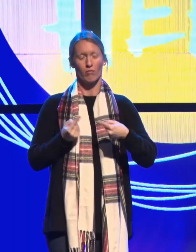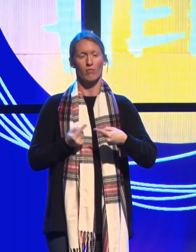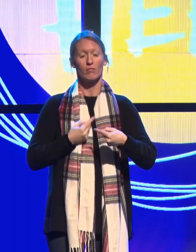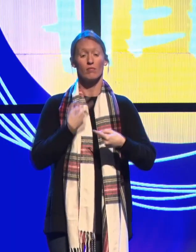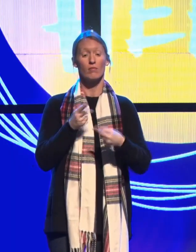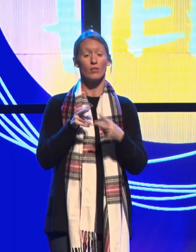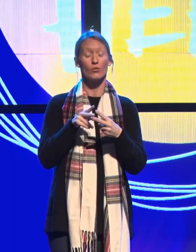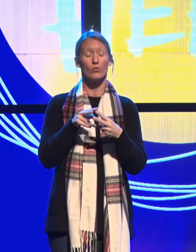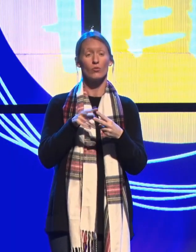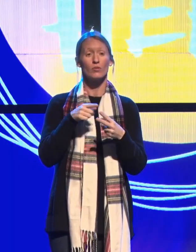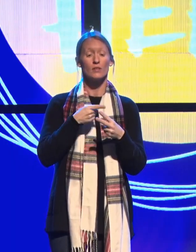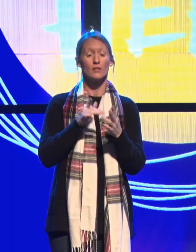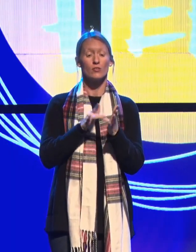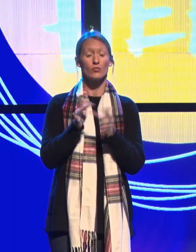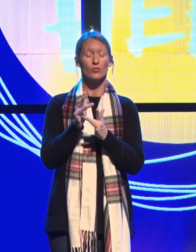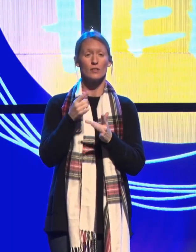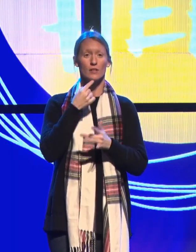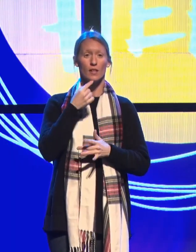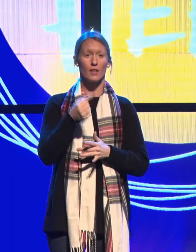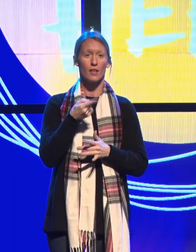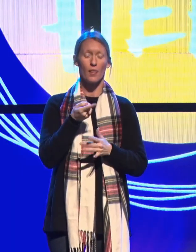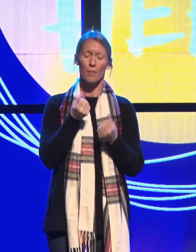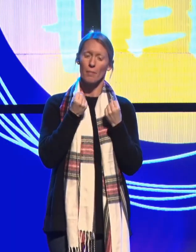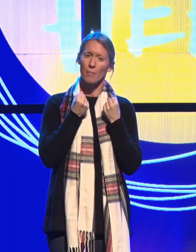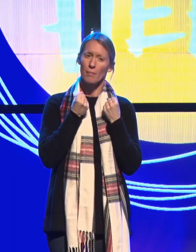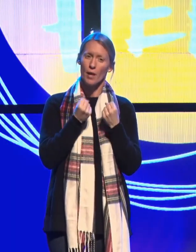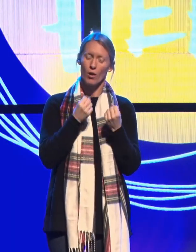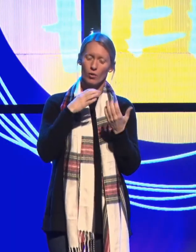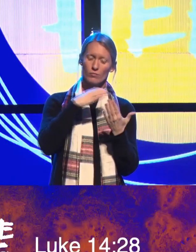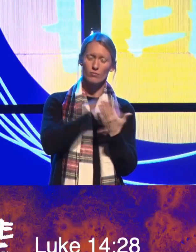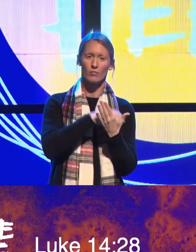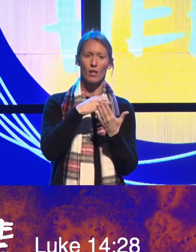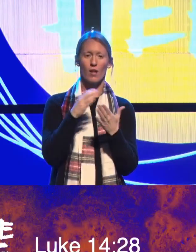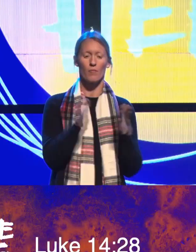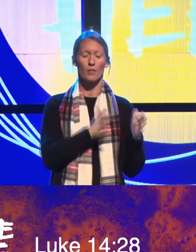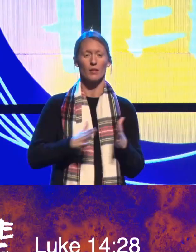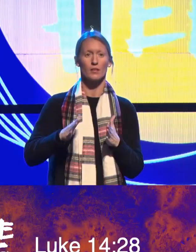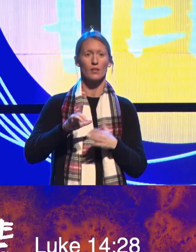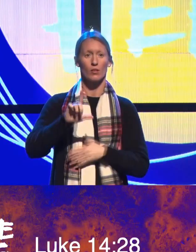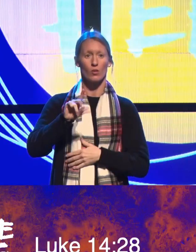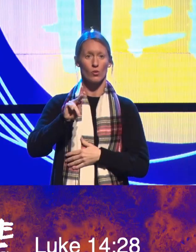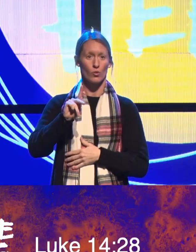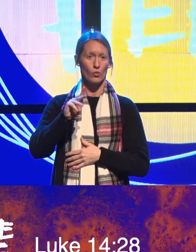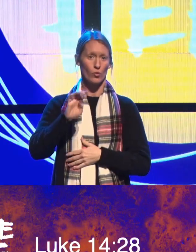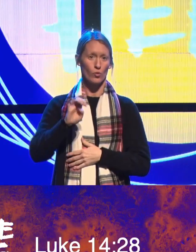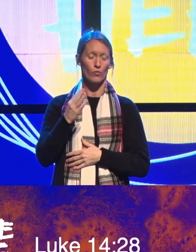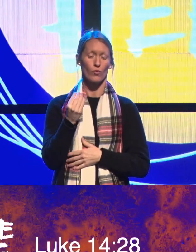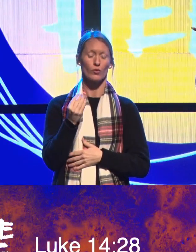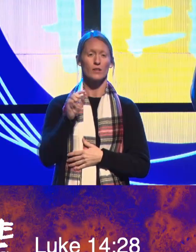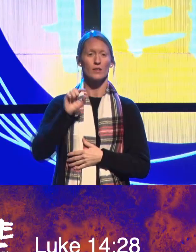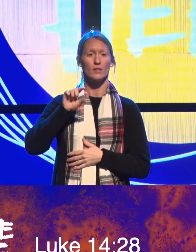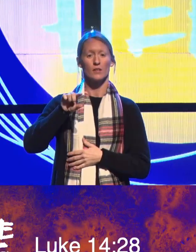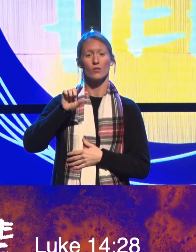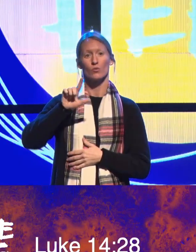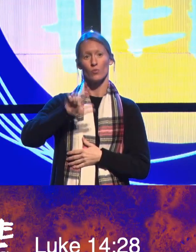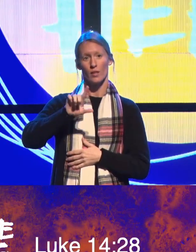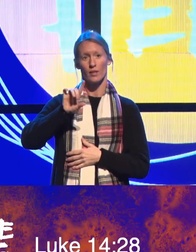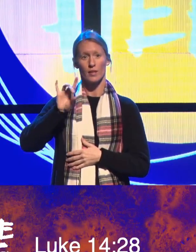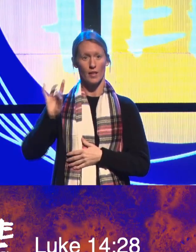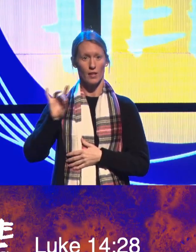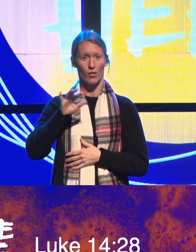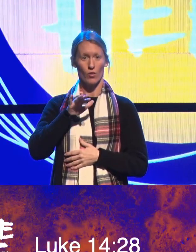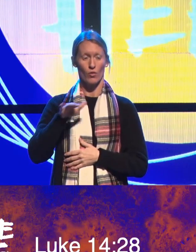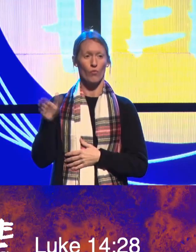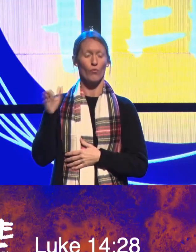really can speak to the power of planning, right? So in the Gospel of Luke, Luke chapter 14, verse 28 through 30, Jesus is teaching and he